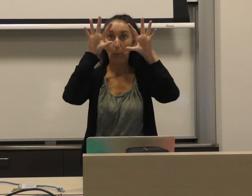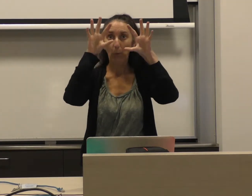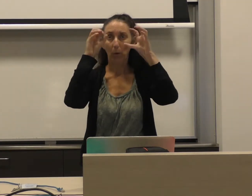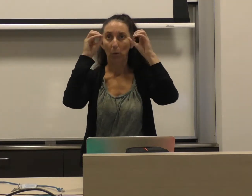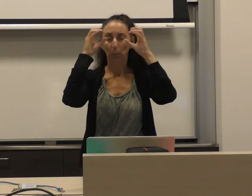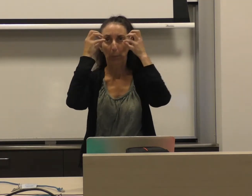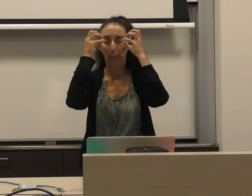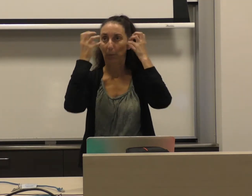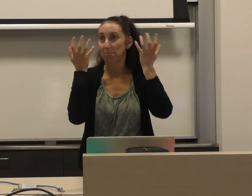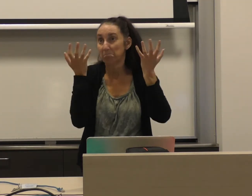movements of the eyes,